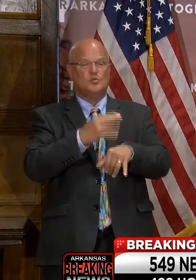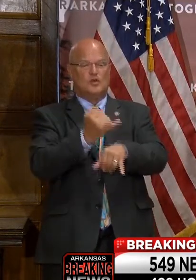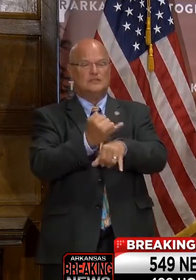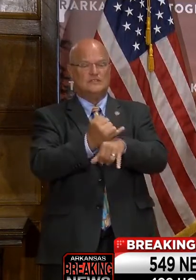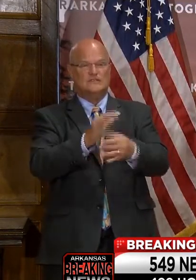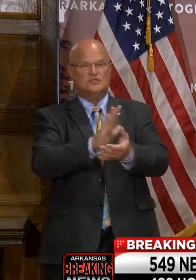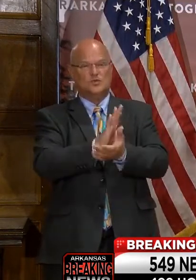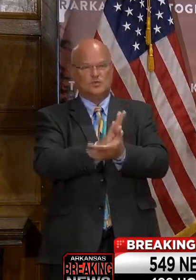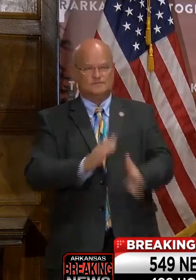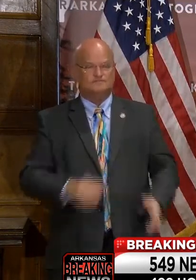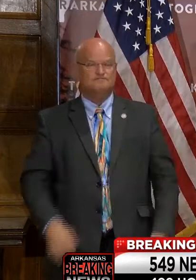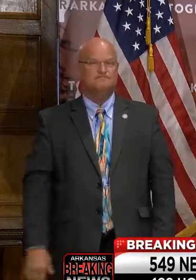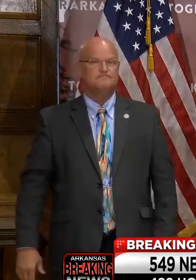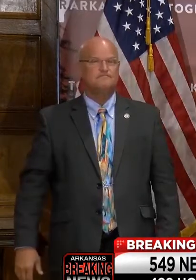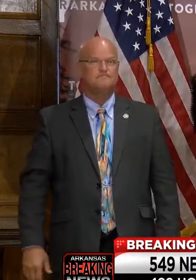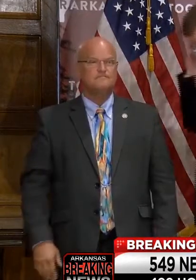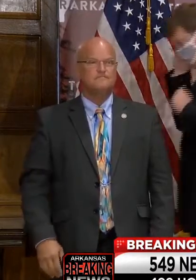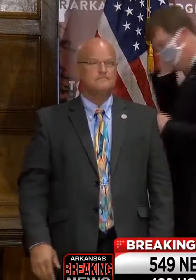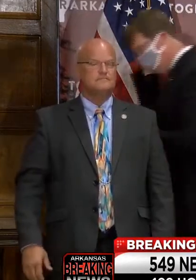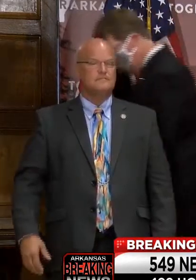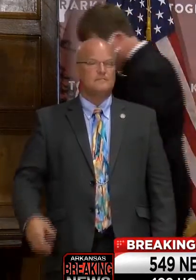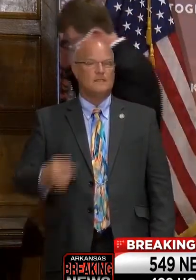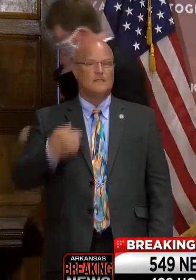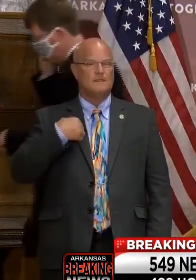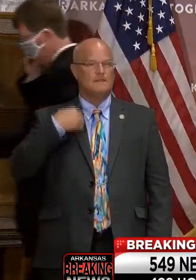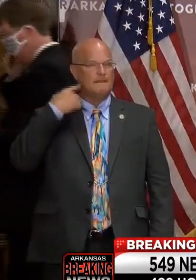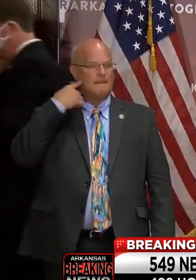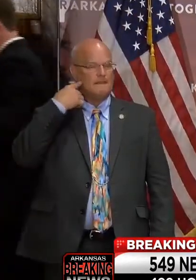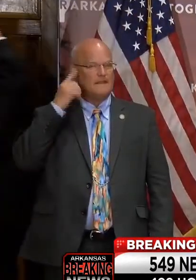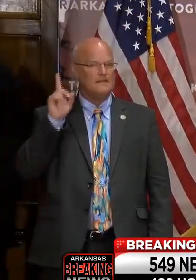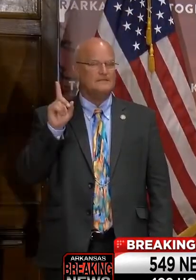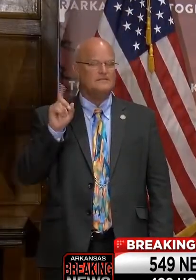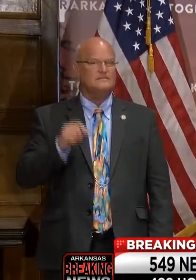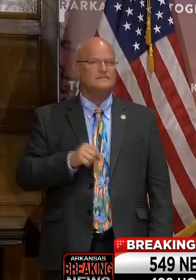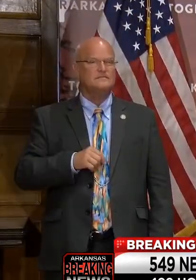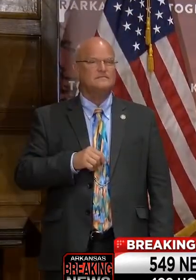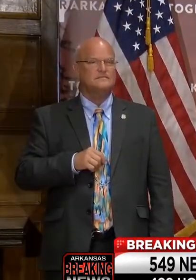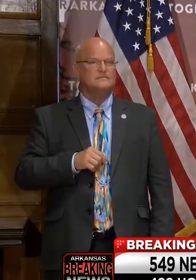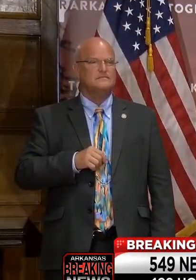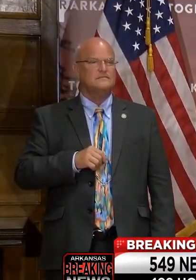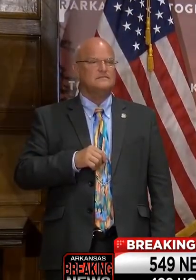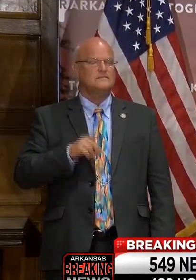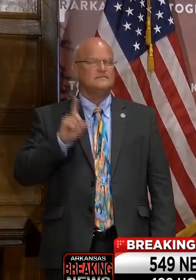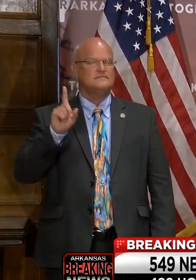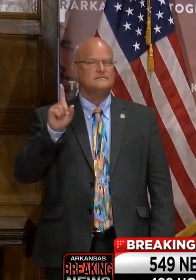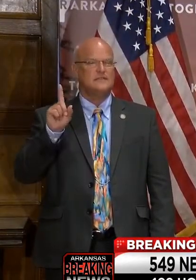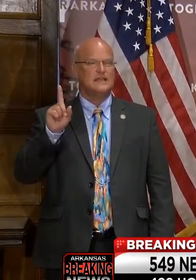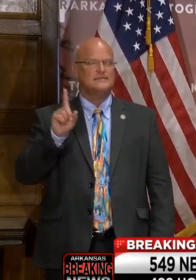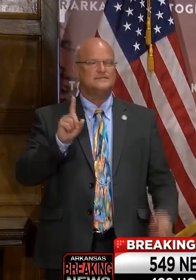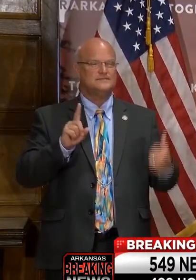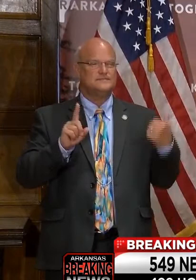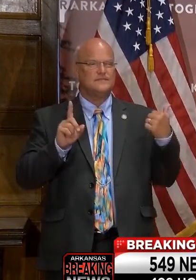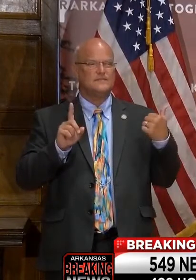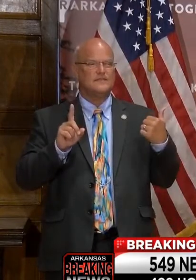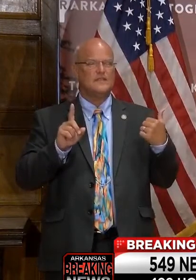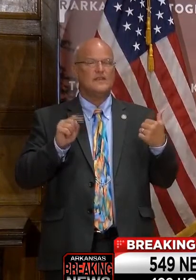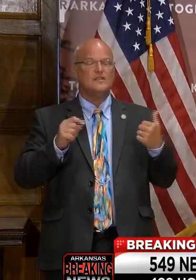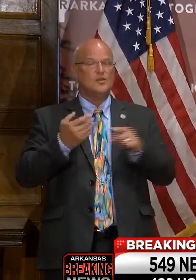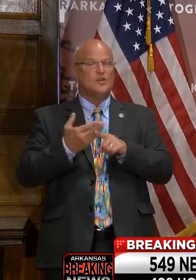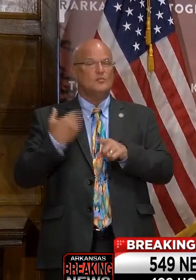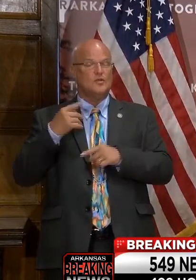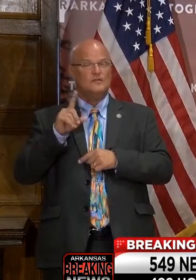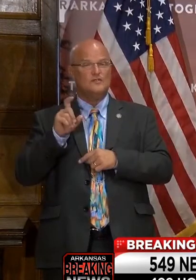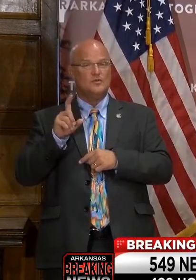school. And I heard, Governor, could I ask Dr. Romero? just a second, to the